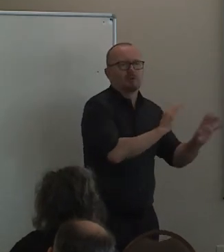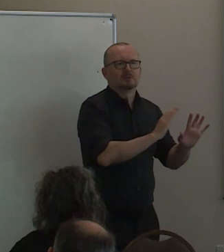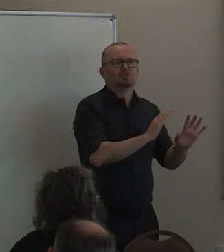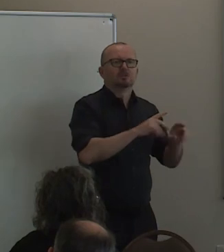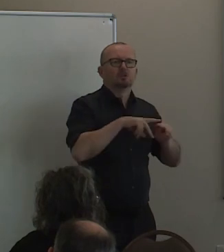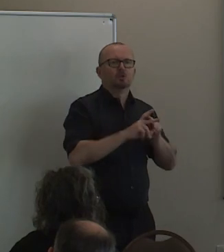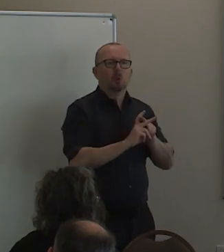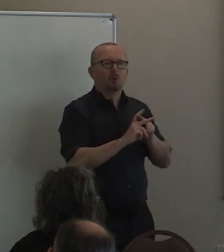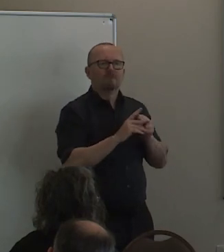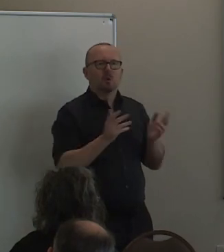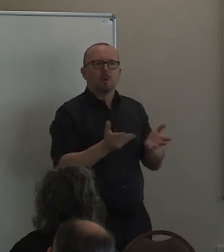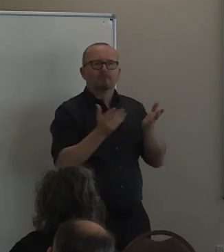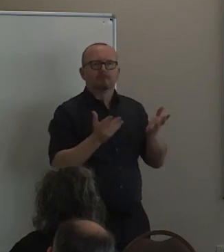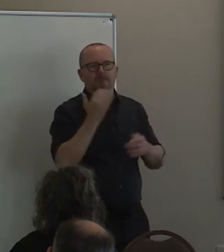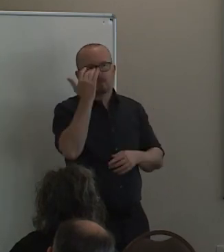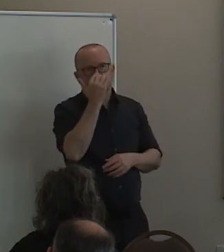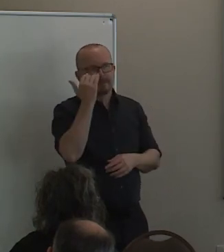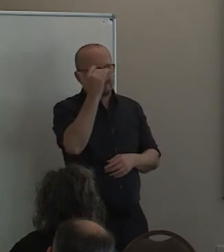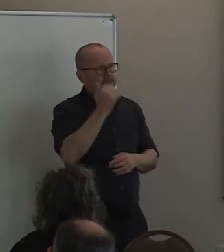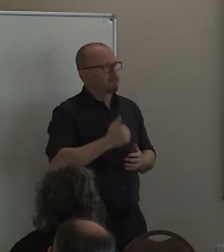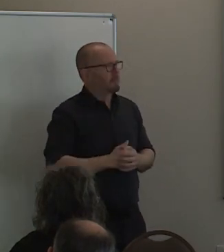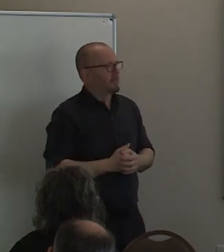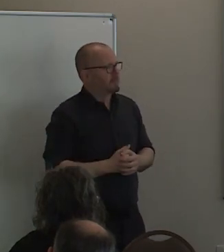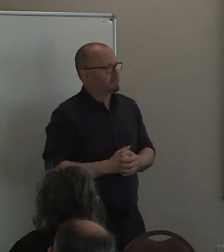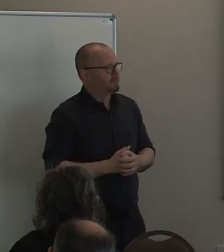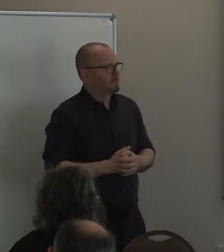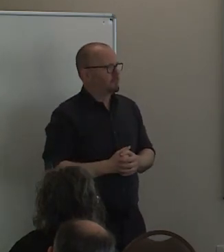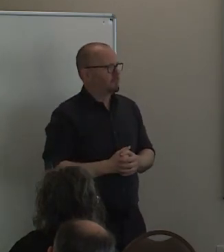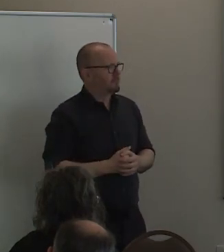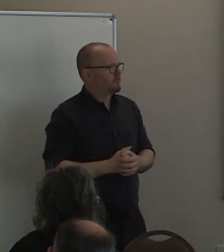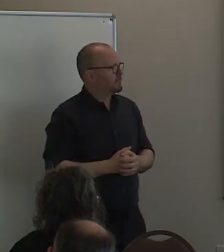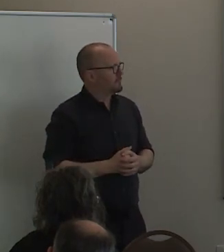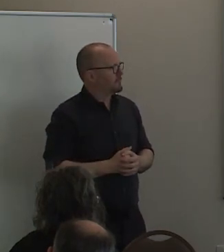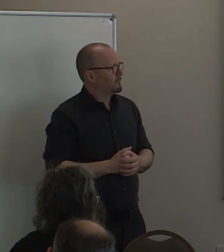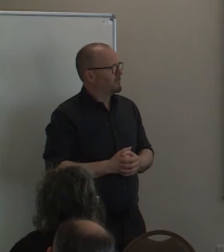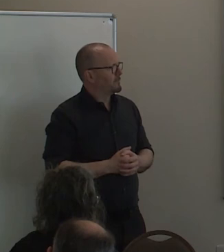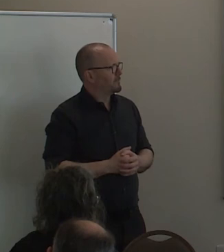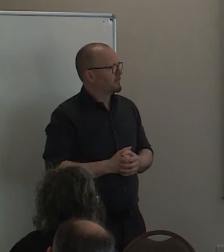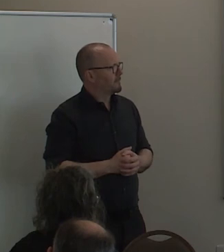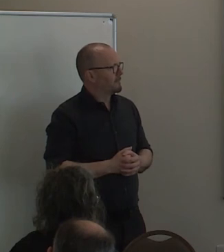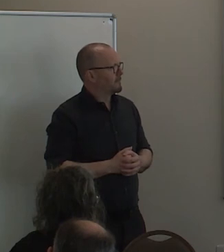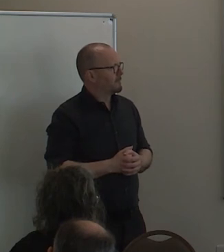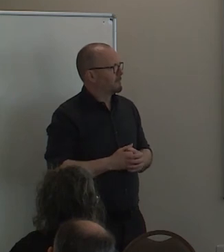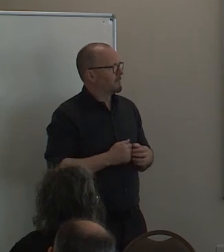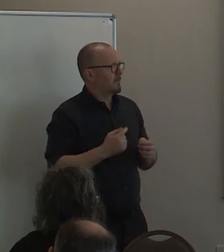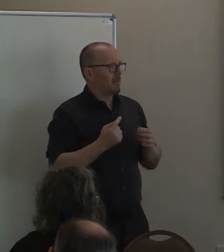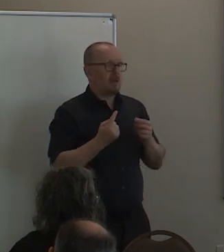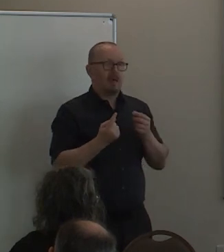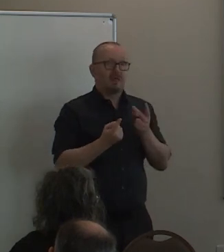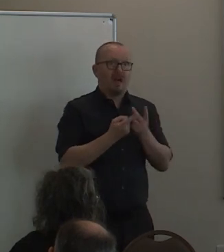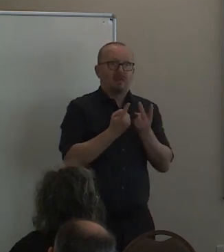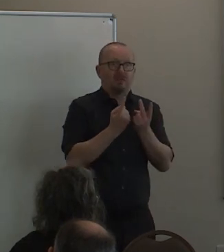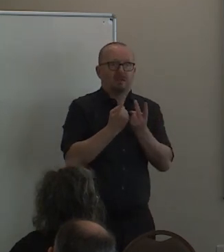And the other thing that I found hard was thinking of truly futuristic